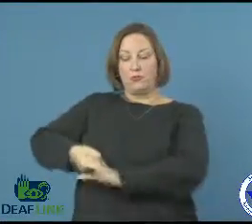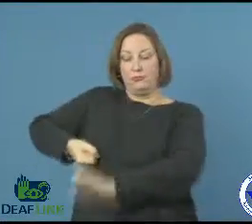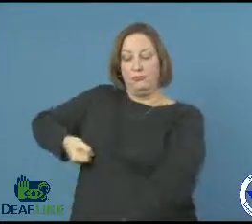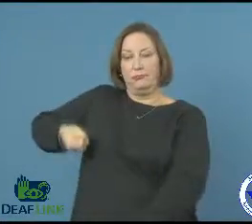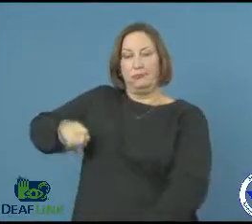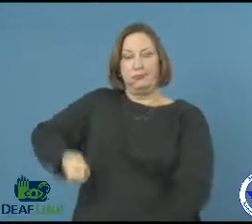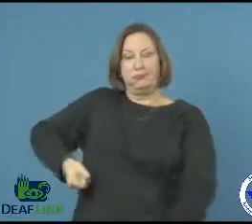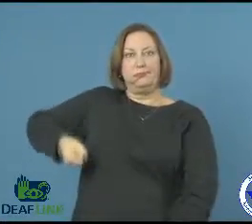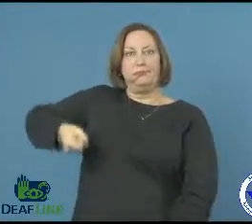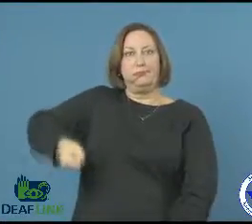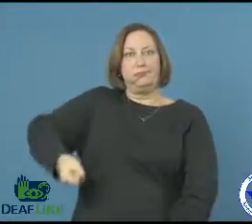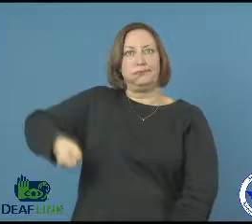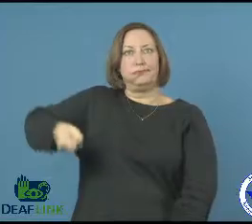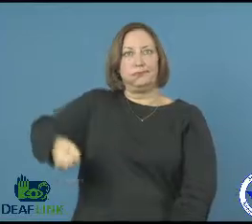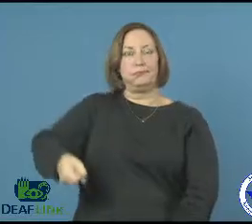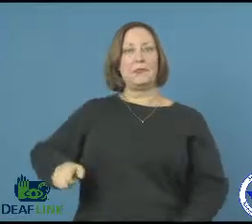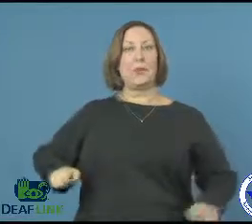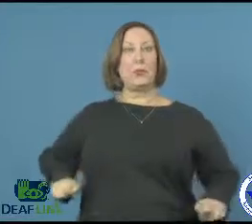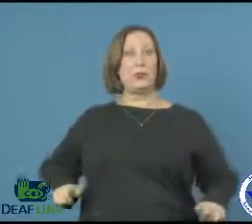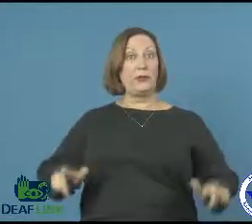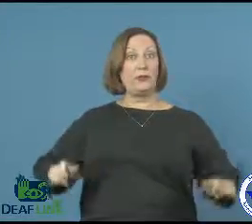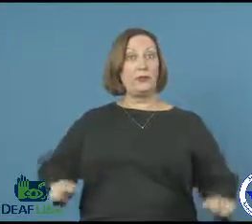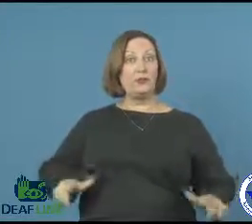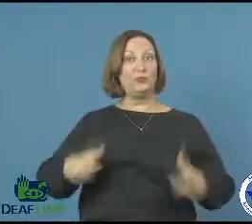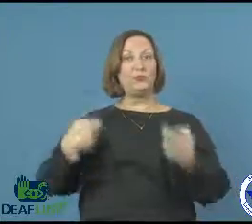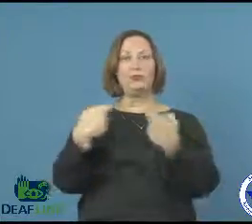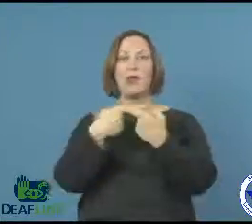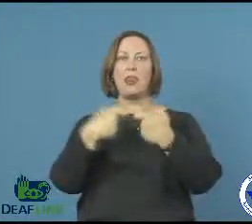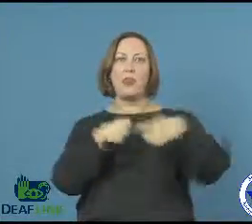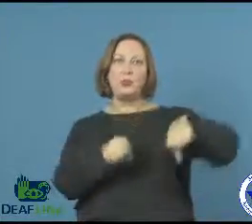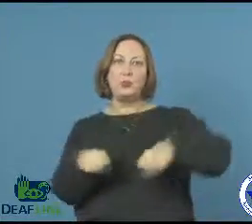cane, wheelchair, scooter,